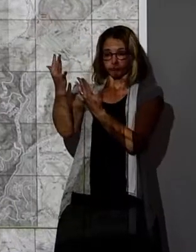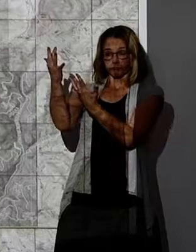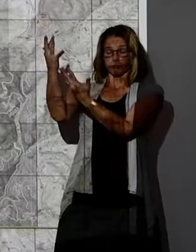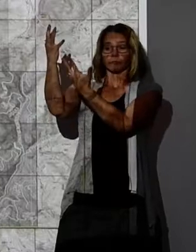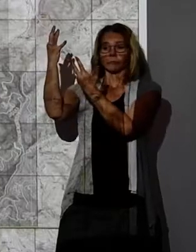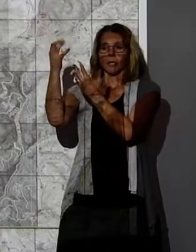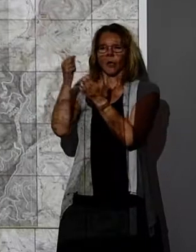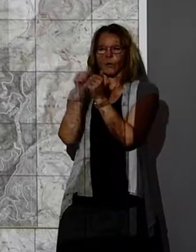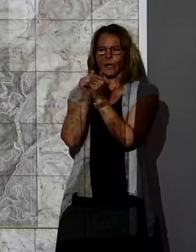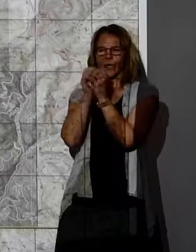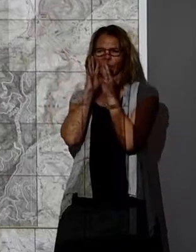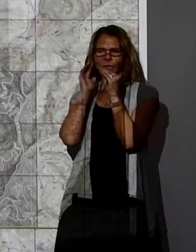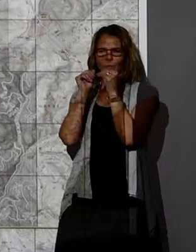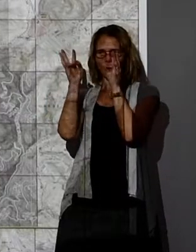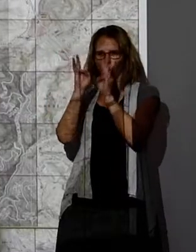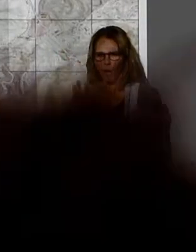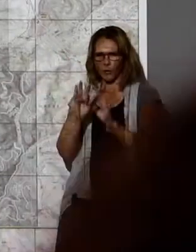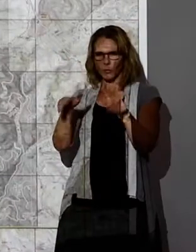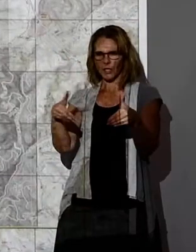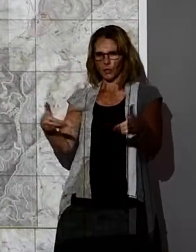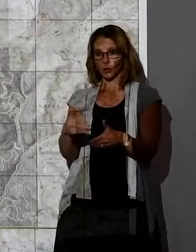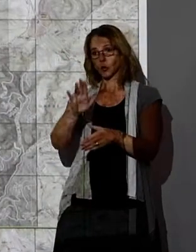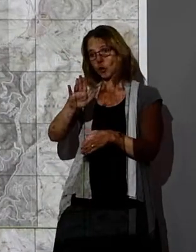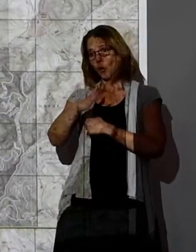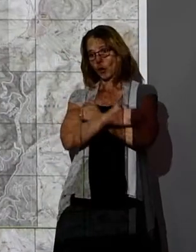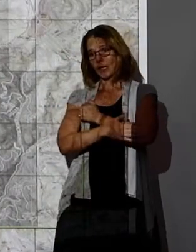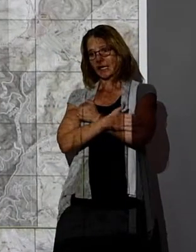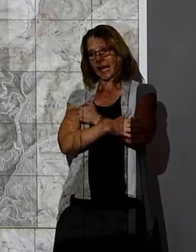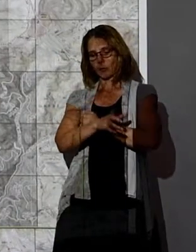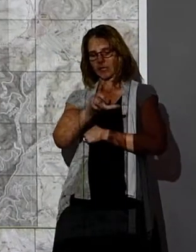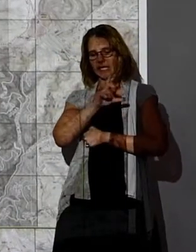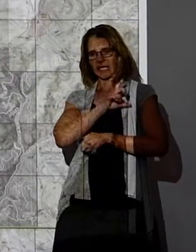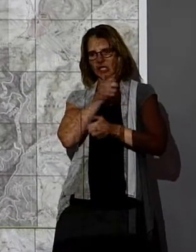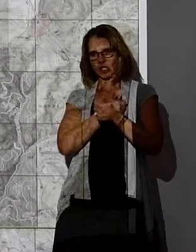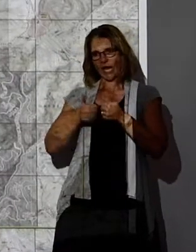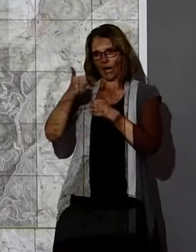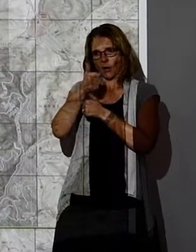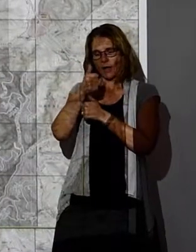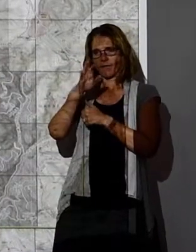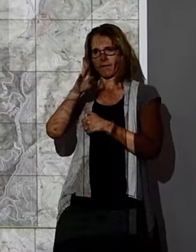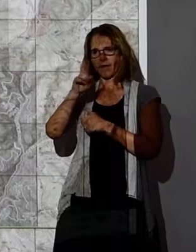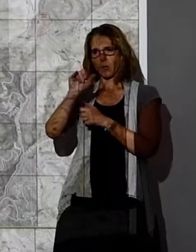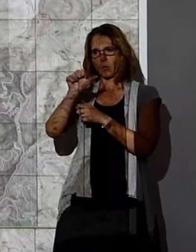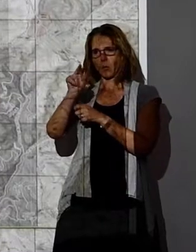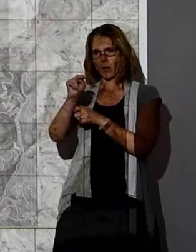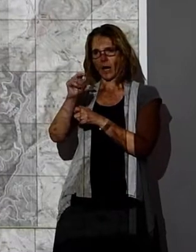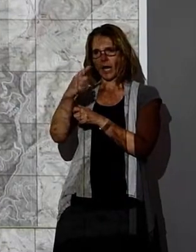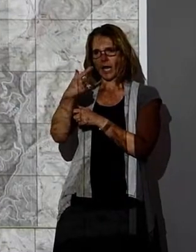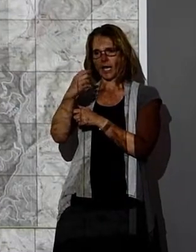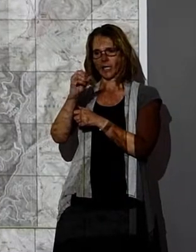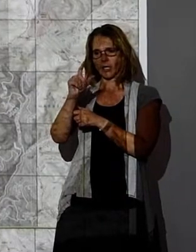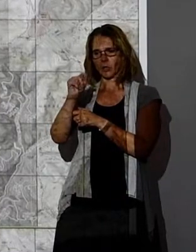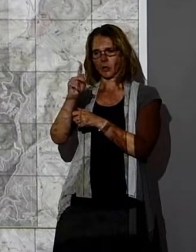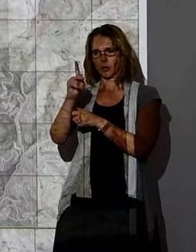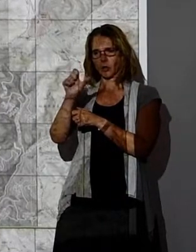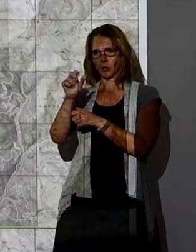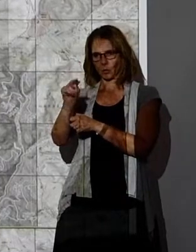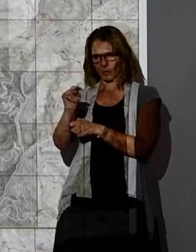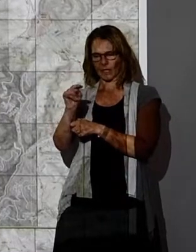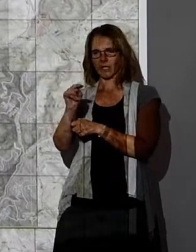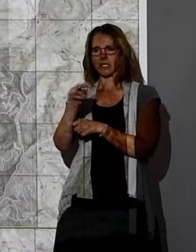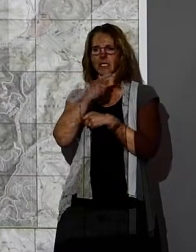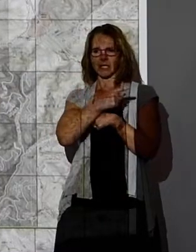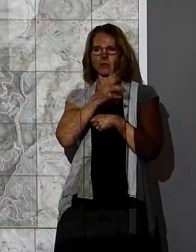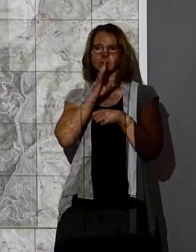expected weather. I'd like to go ahead and introduce your county sheriff, Brian Gutkin. Brian's going to come give you an update in regard to evacuations